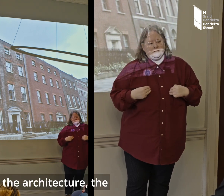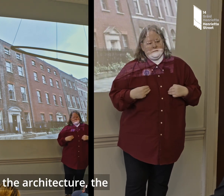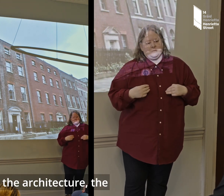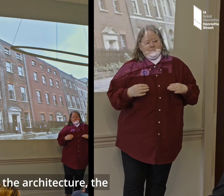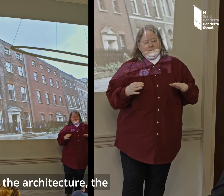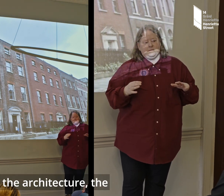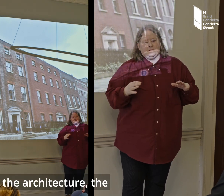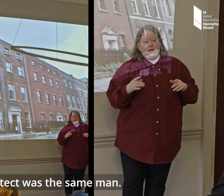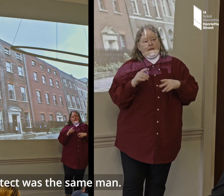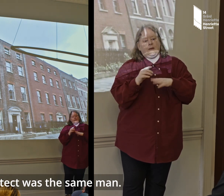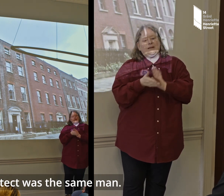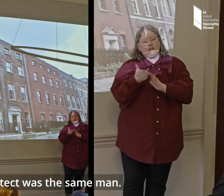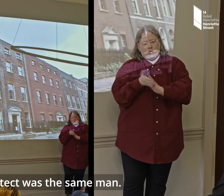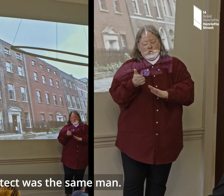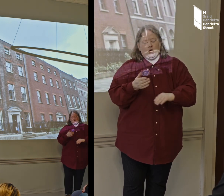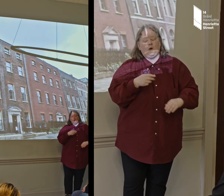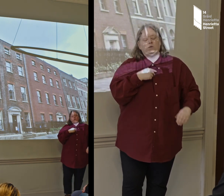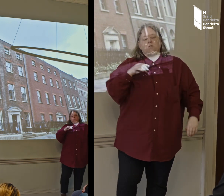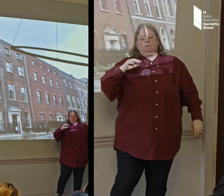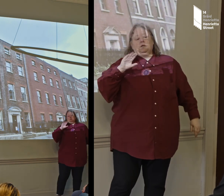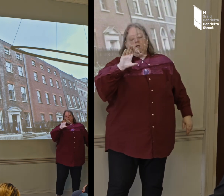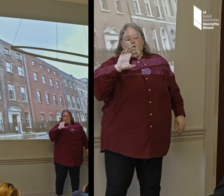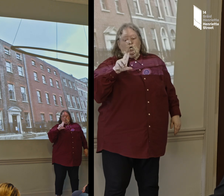So the architect was the same man.